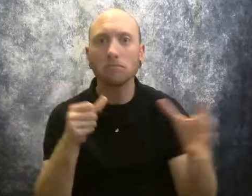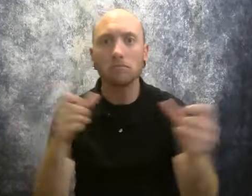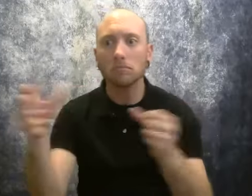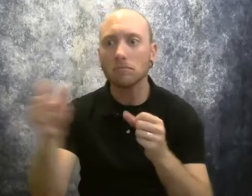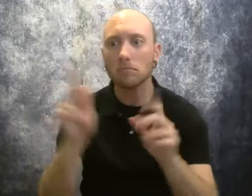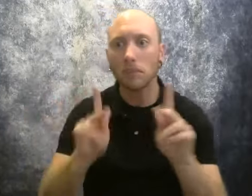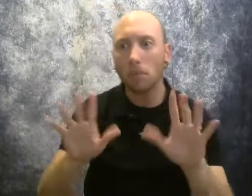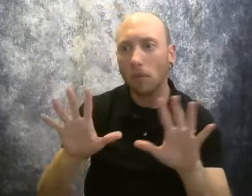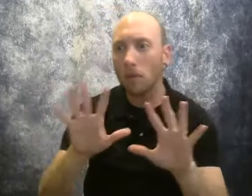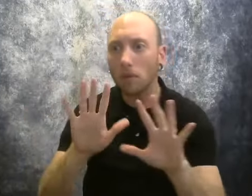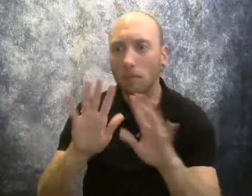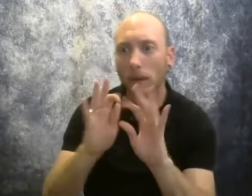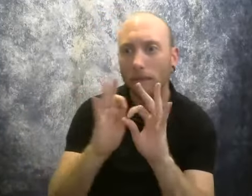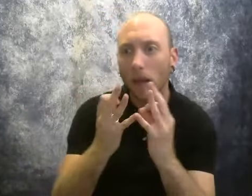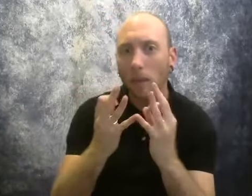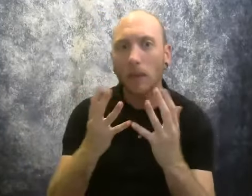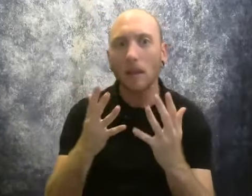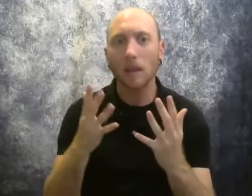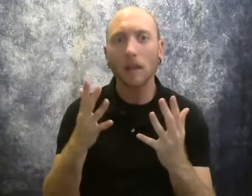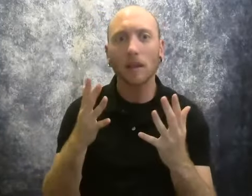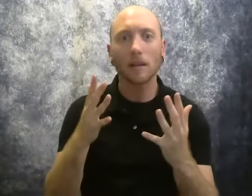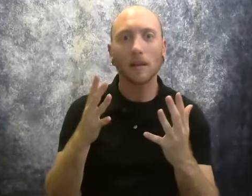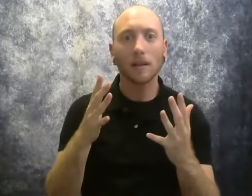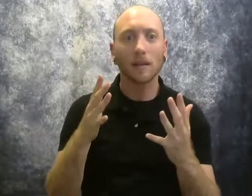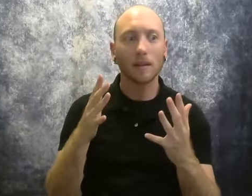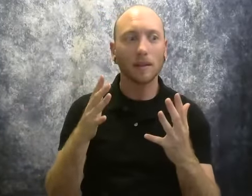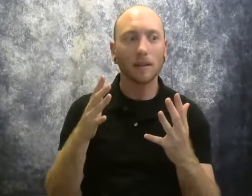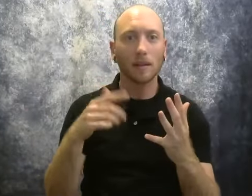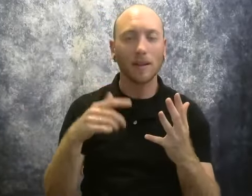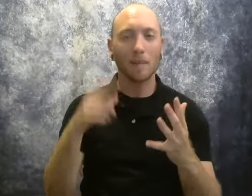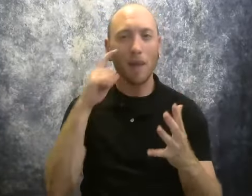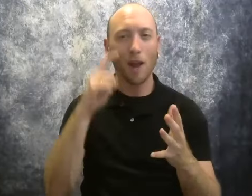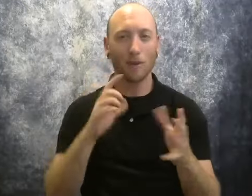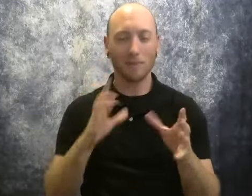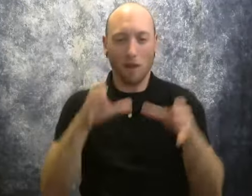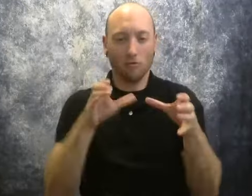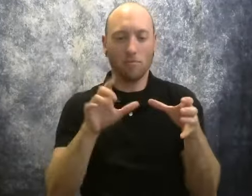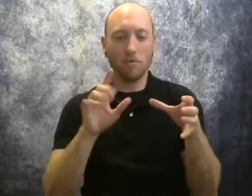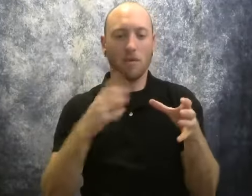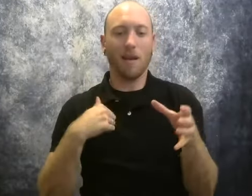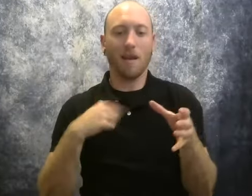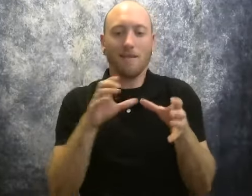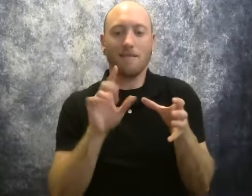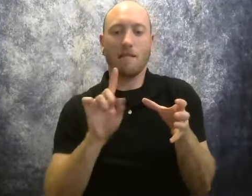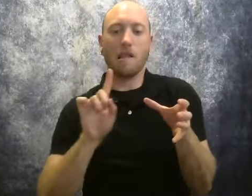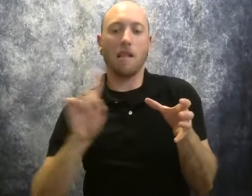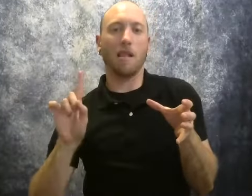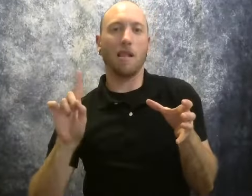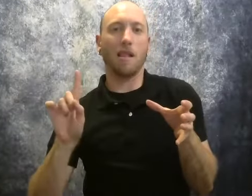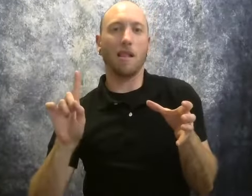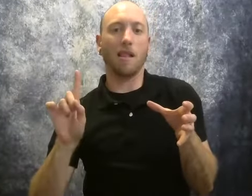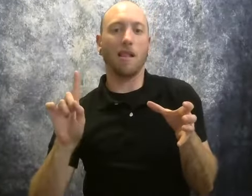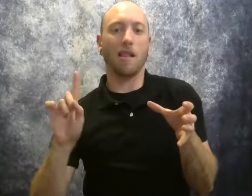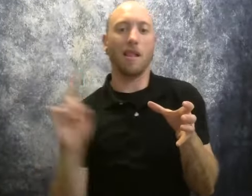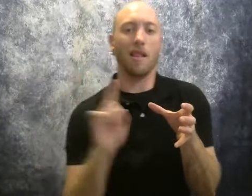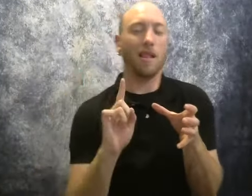I grabbed some people in my group, and we all had turns. But I found that I was standing off to the side of this group, and